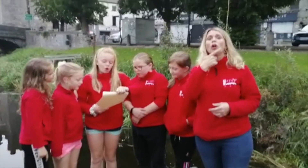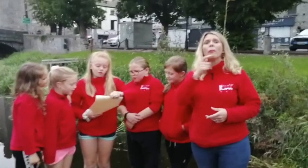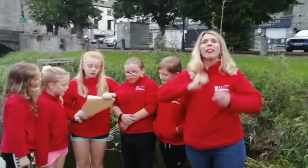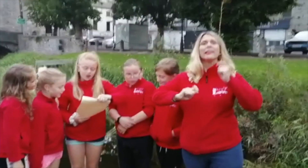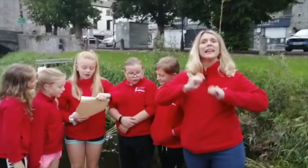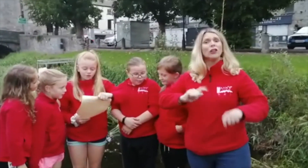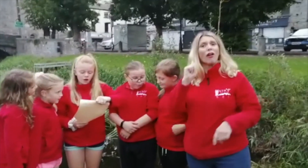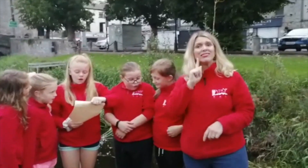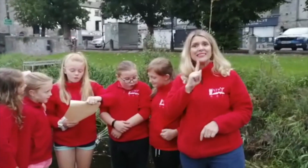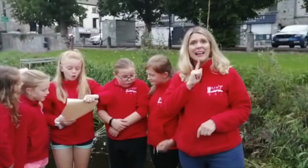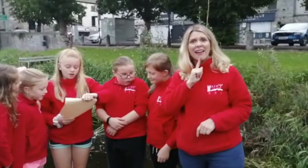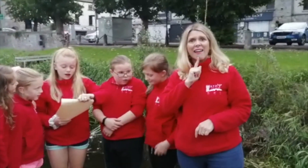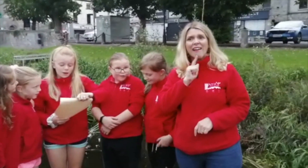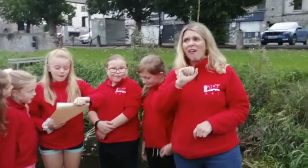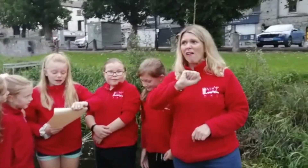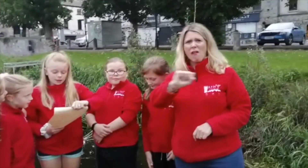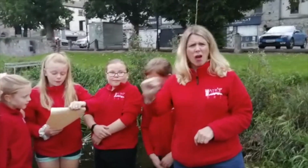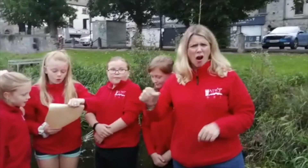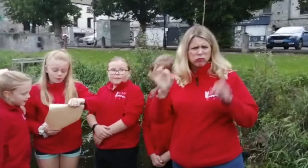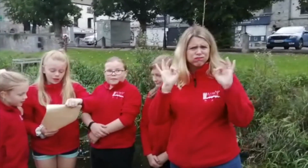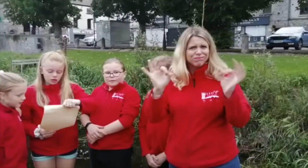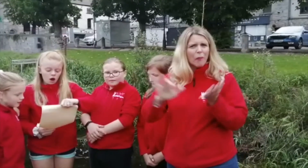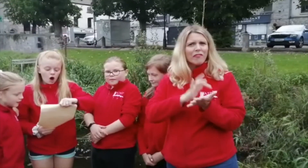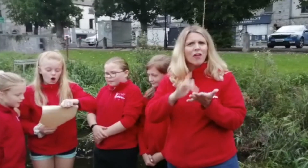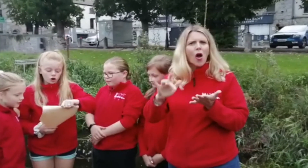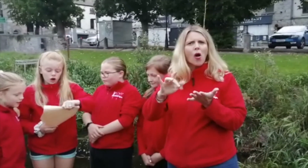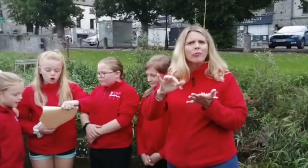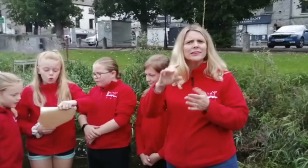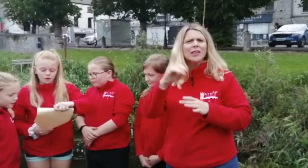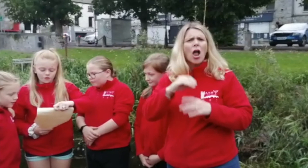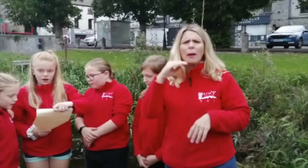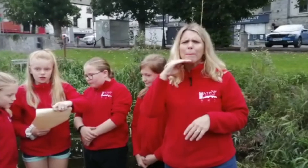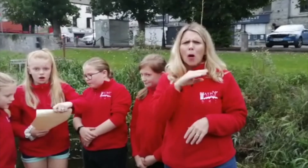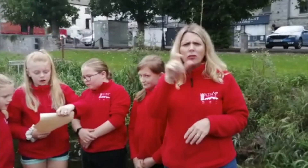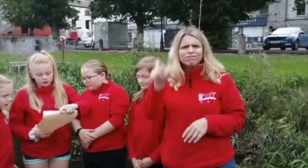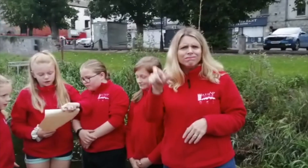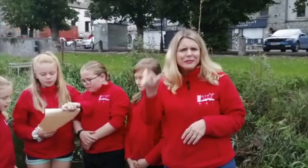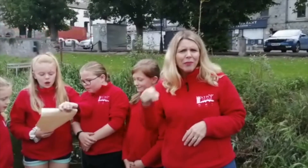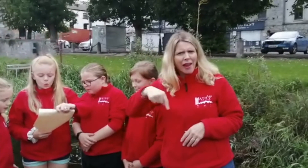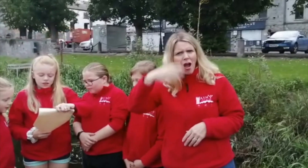Dublin Theatre of the Deaf for their fantastic performances on some of the most notable people here in